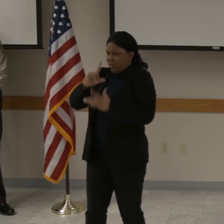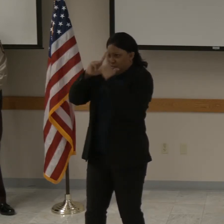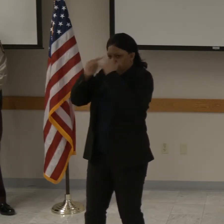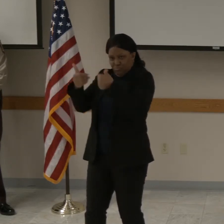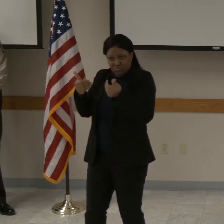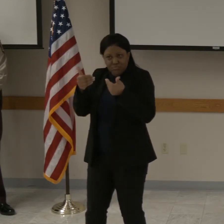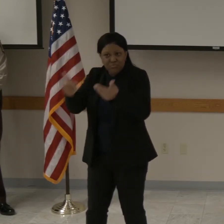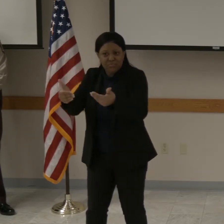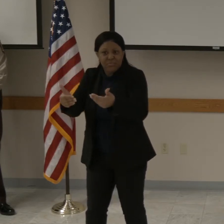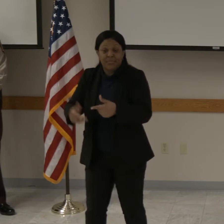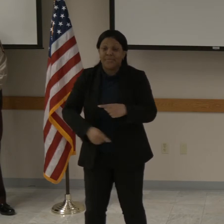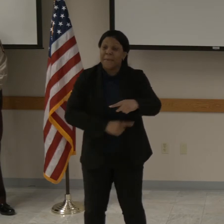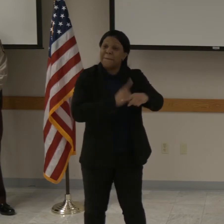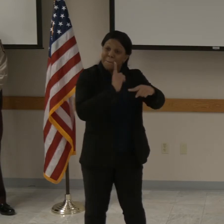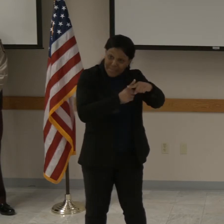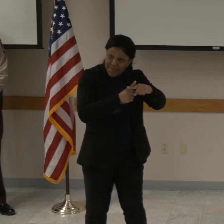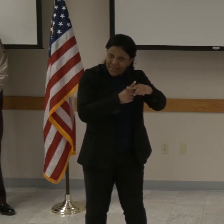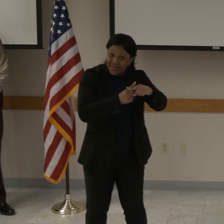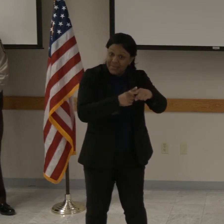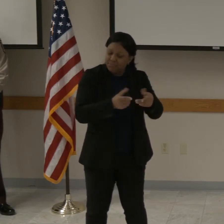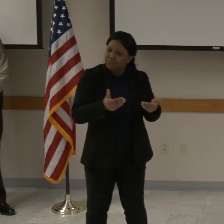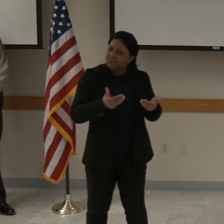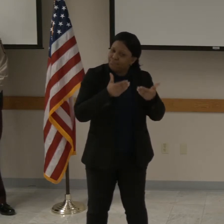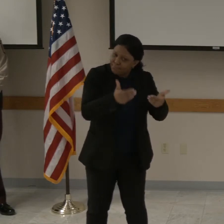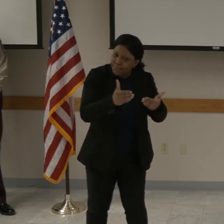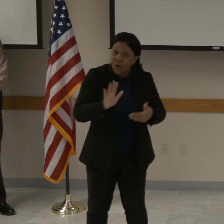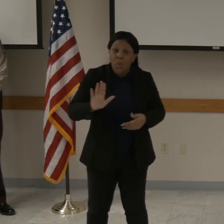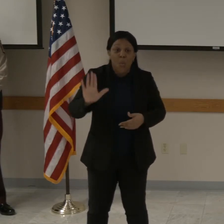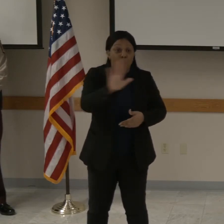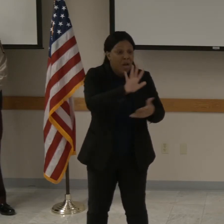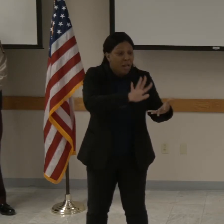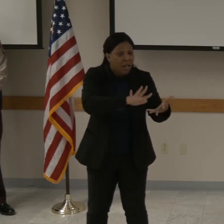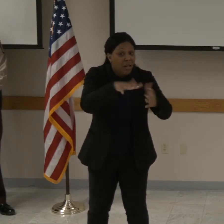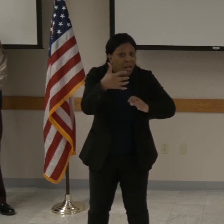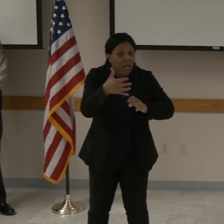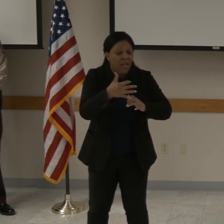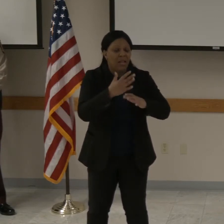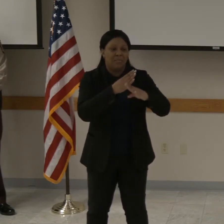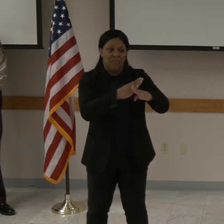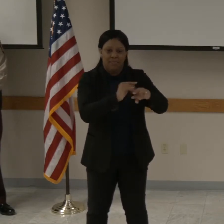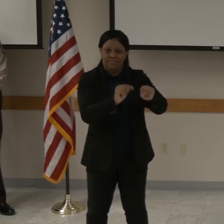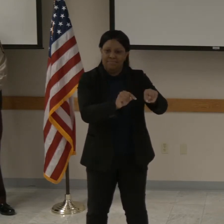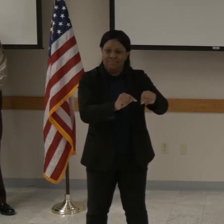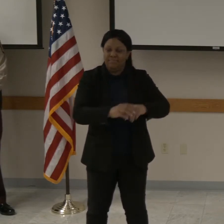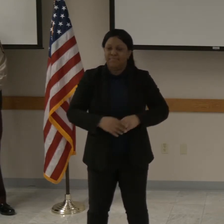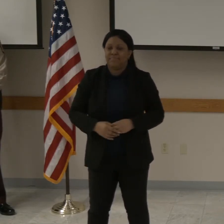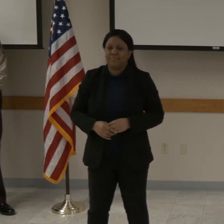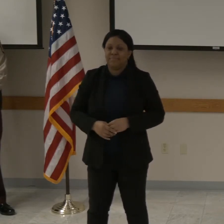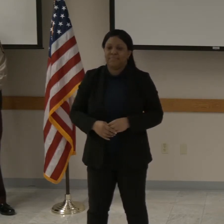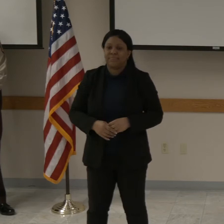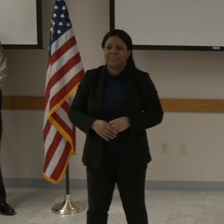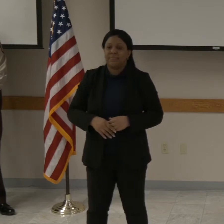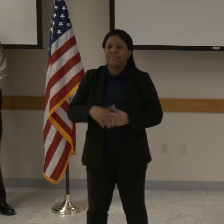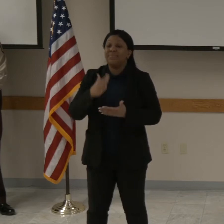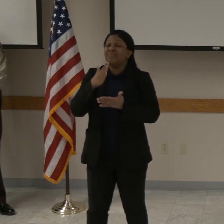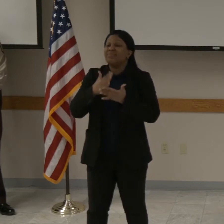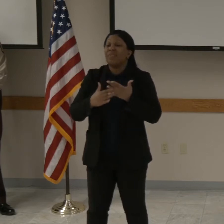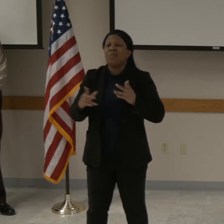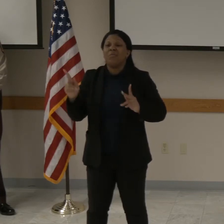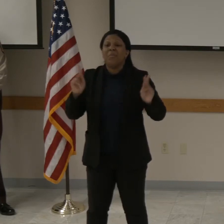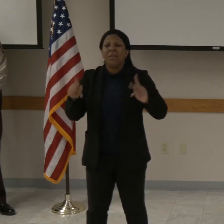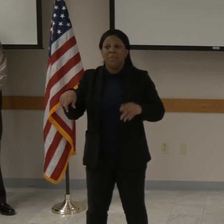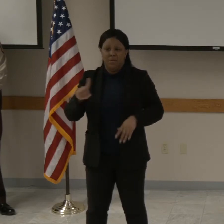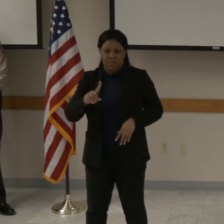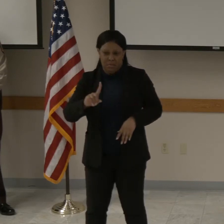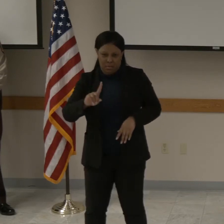Finally, I would just want to say once again, for those folks that are questioning whether we're going to have the resources, the answer is quite